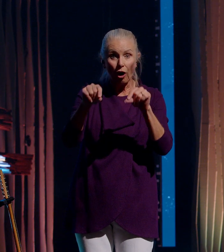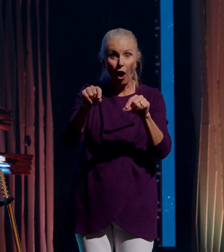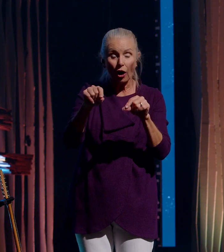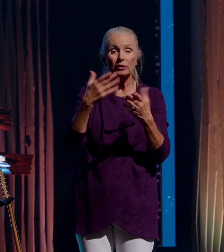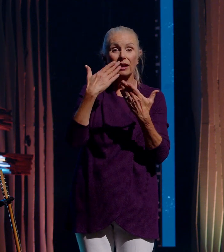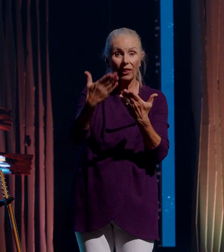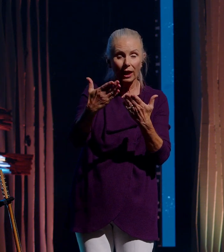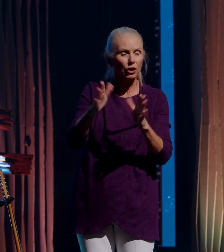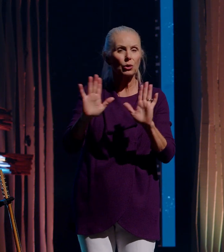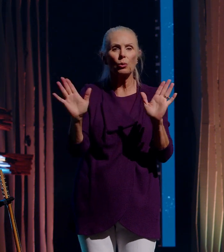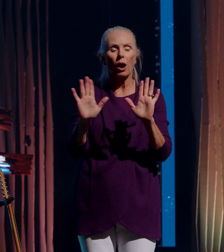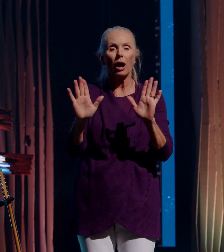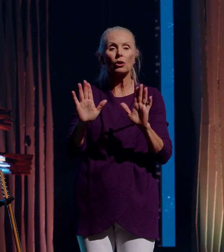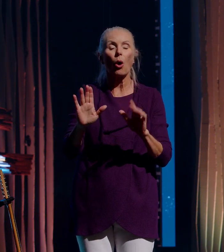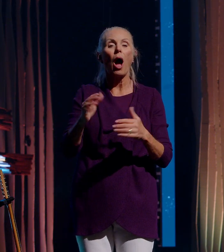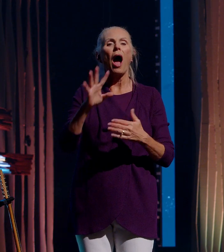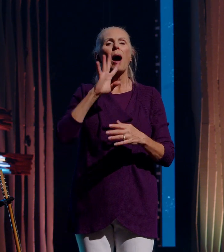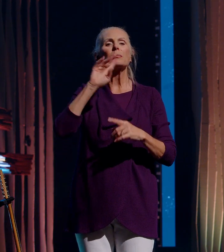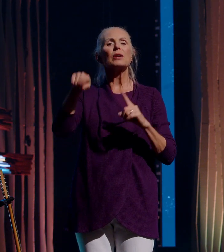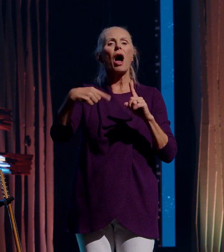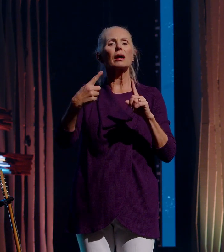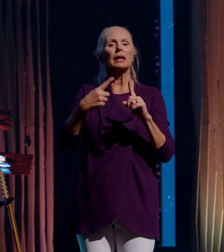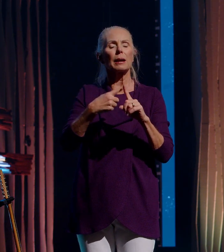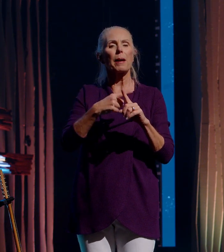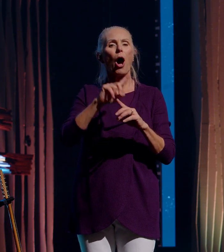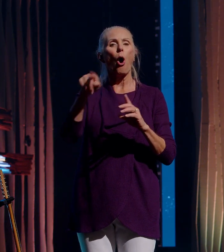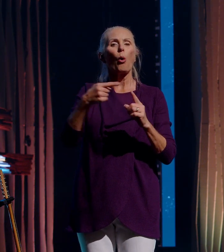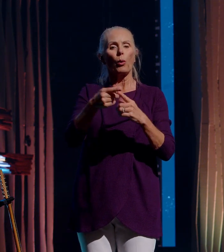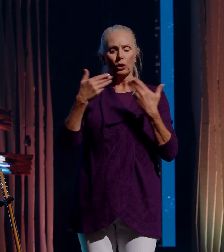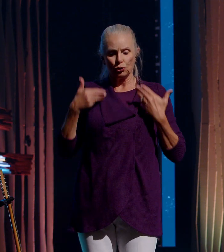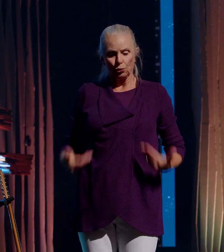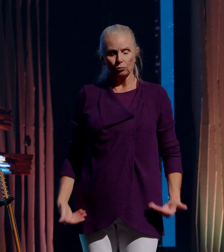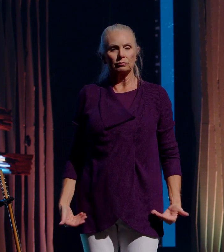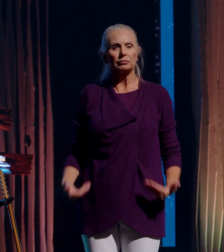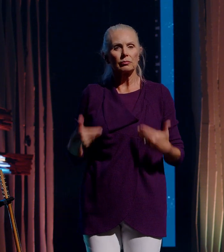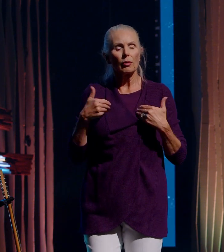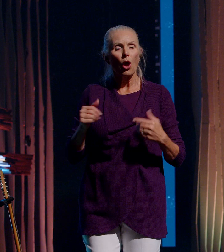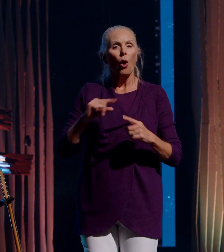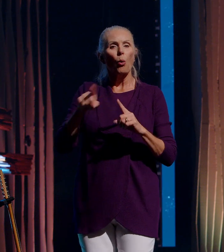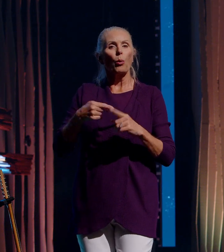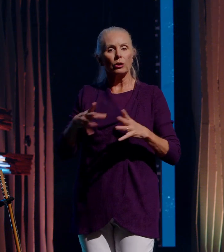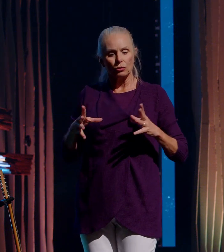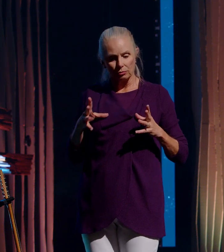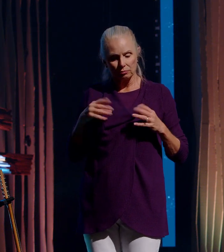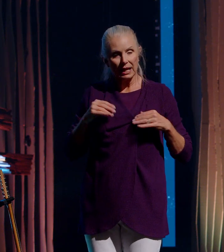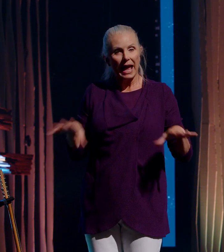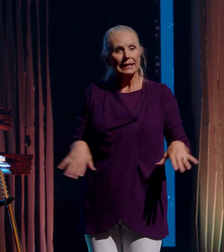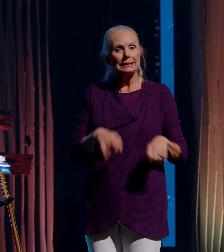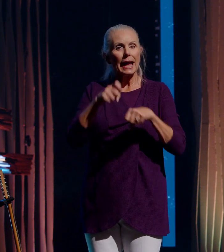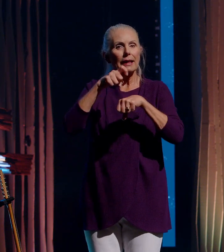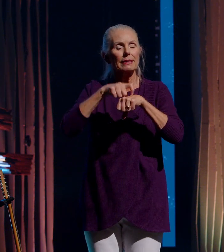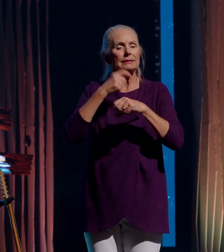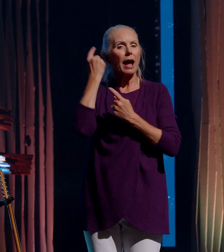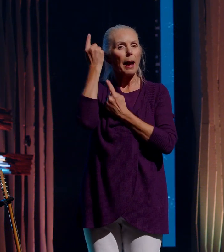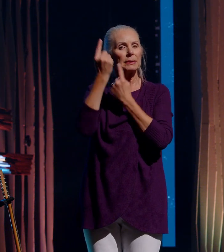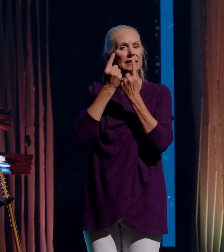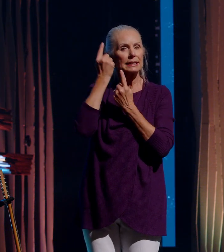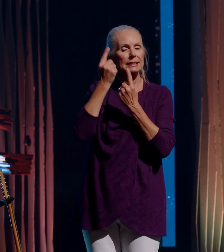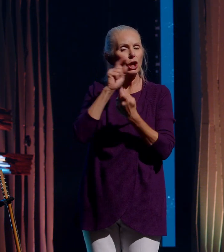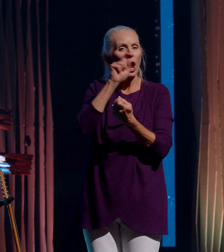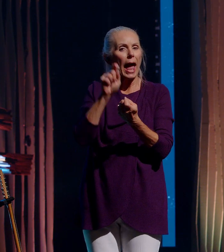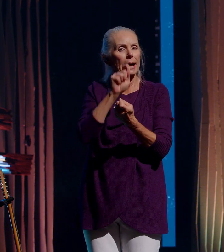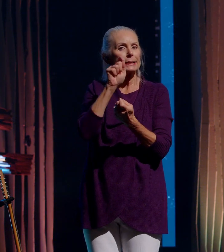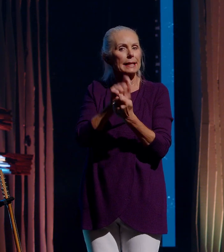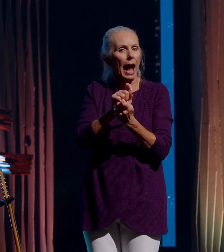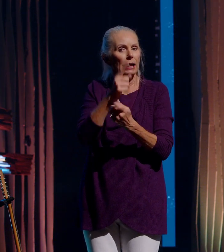but I'm talking about the posture that one puts themselves in when they take the time to consider exactly what it